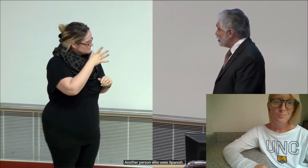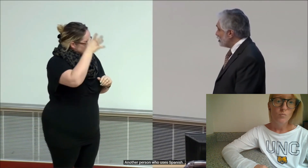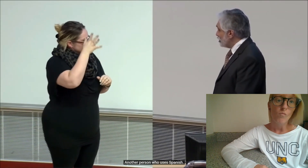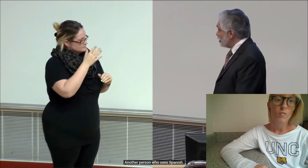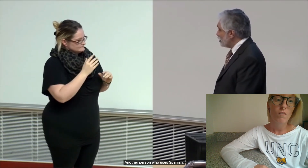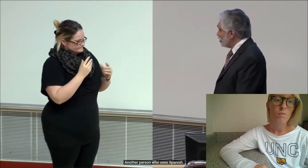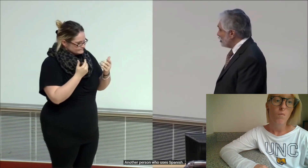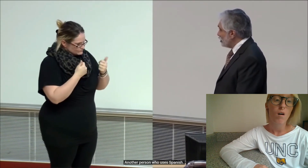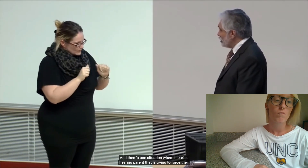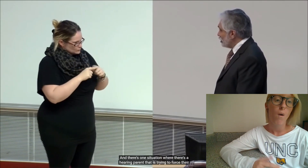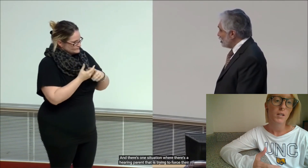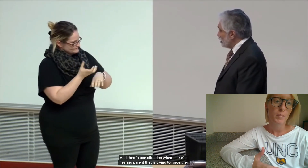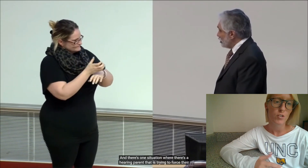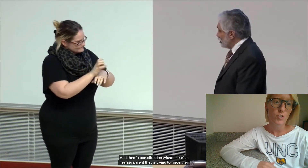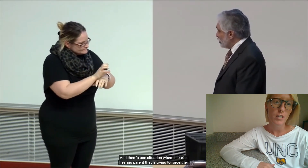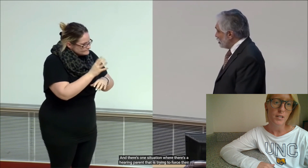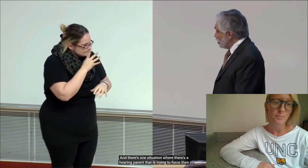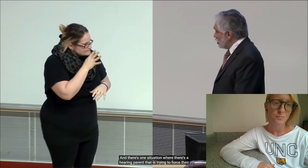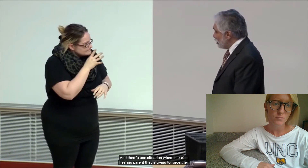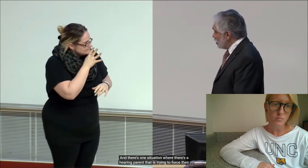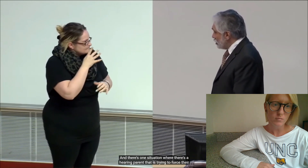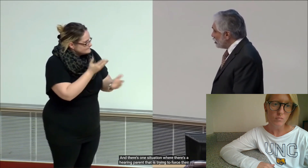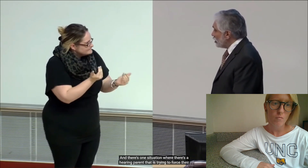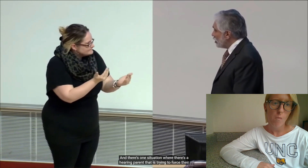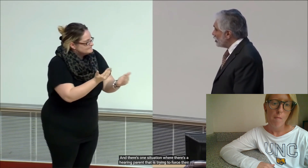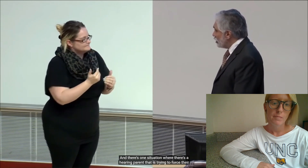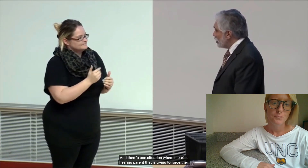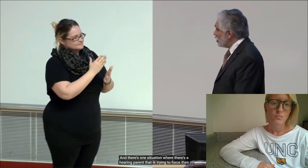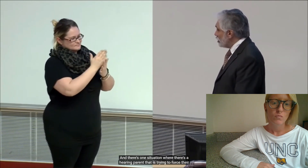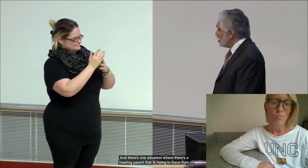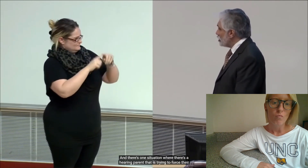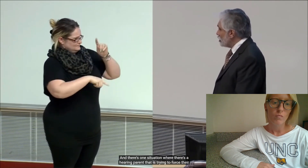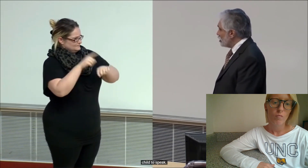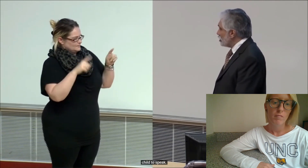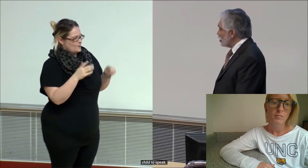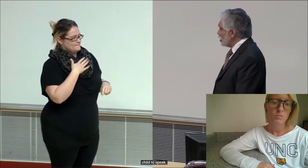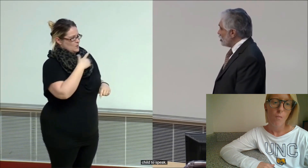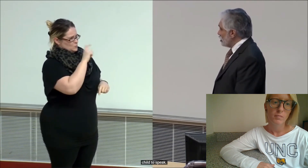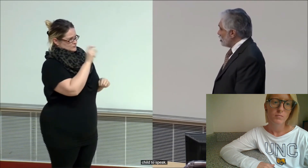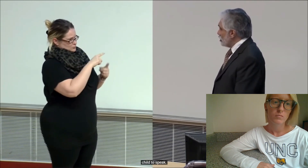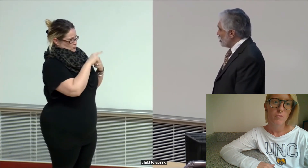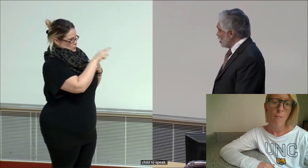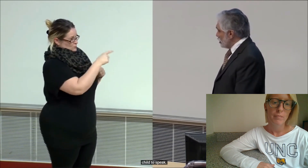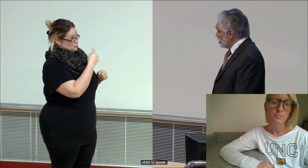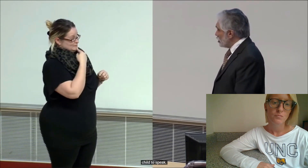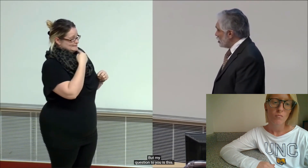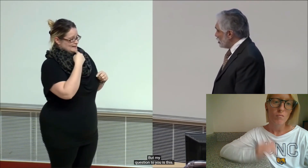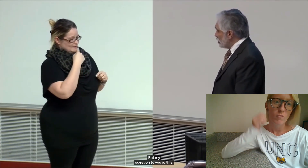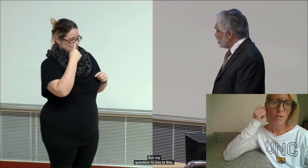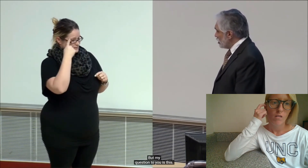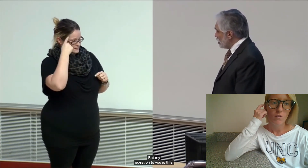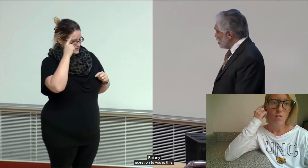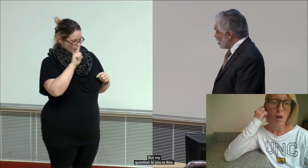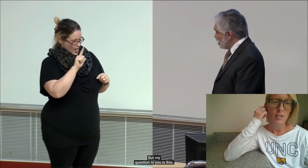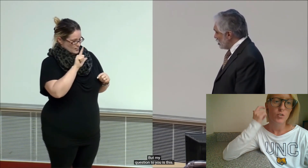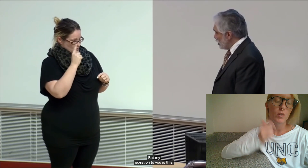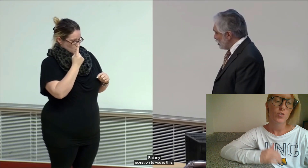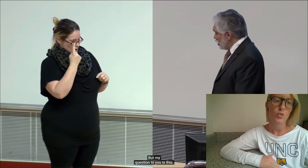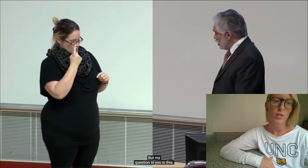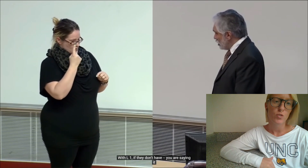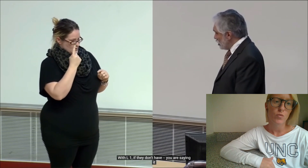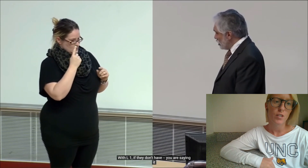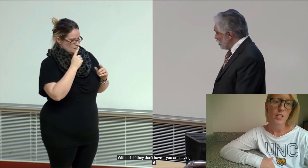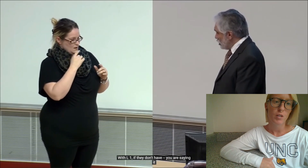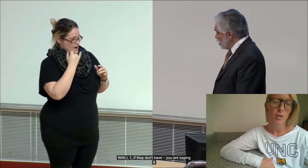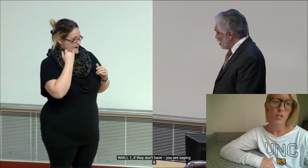Spanish. And there's one situation where there's a hearing parent that is trying to force the child to speak. But my question to you is